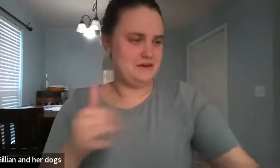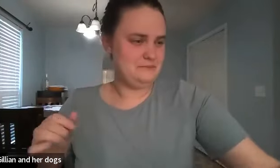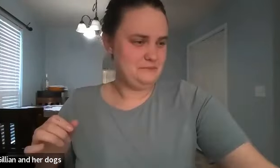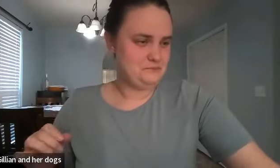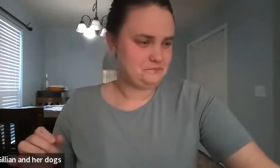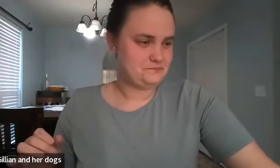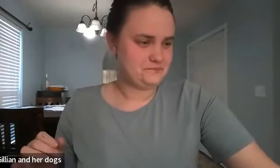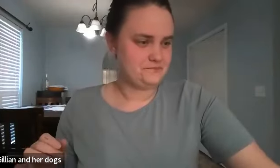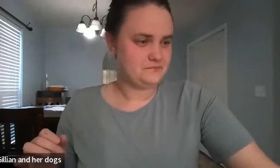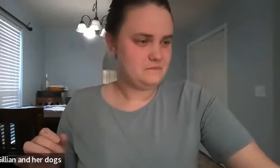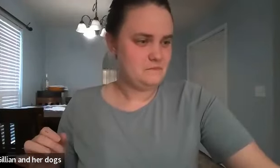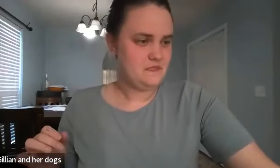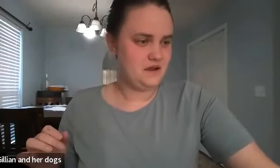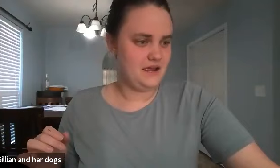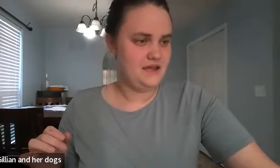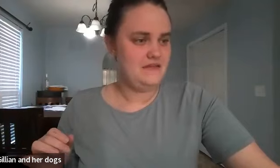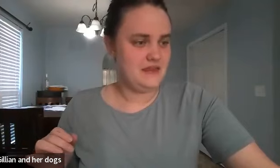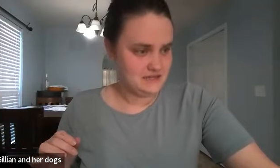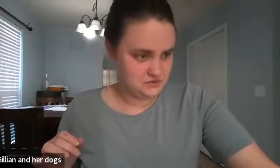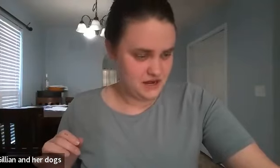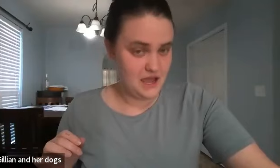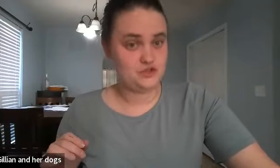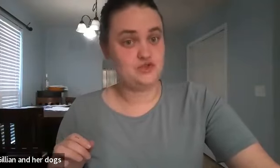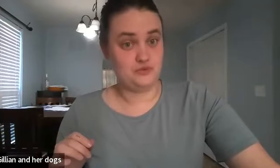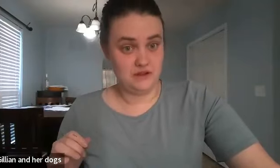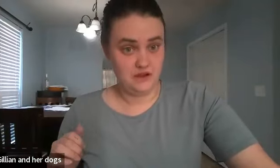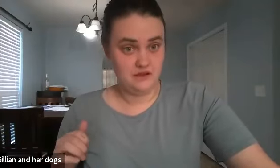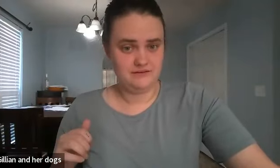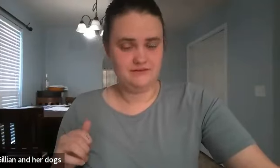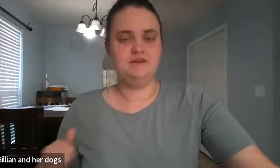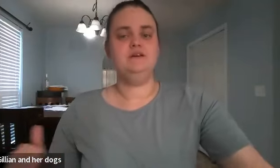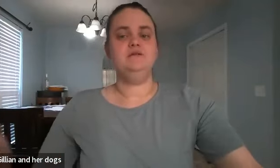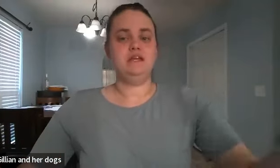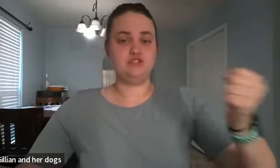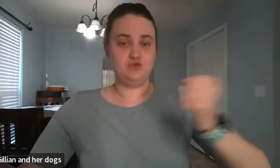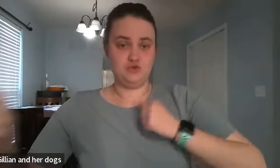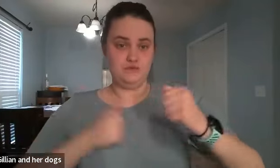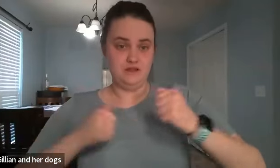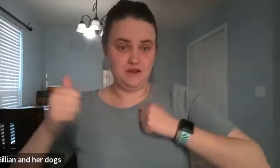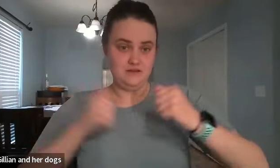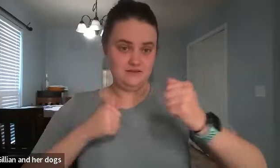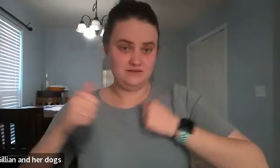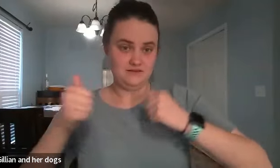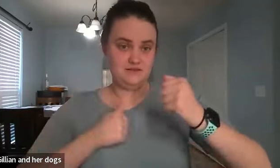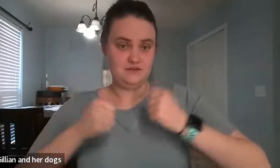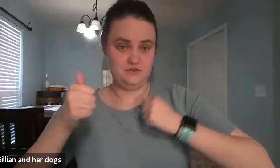better. All right, the next one I had was gorilla, and it's gorilla.